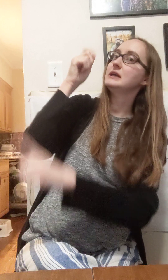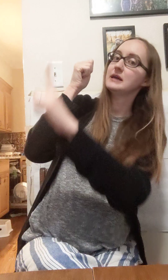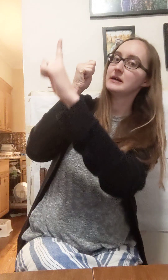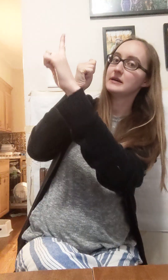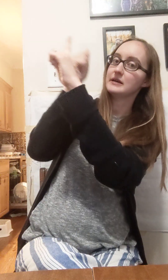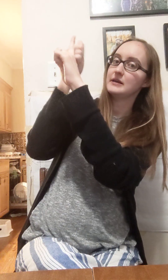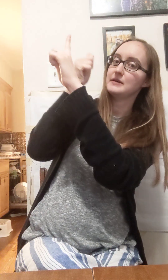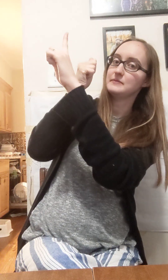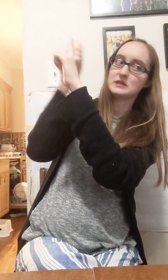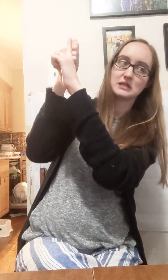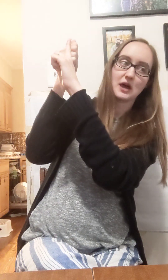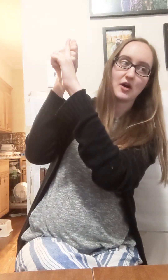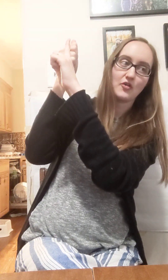He, himself,